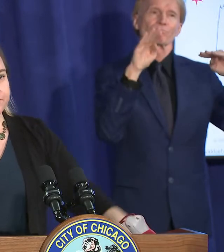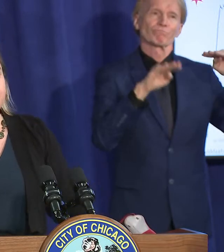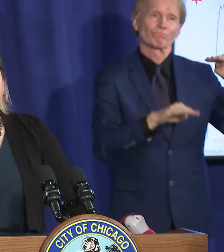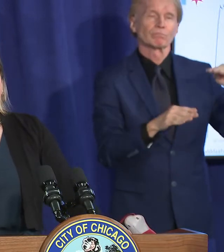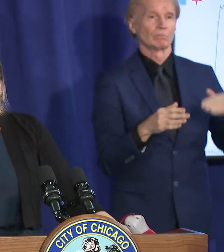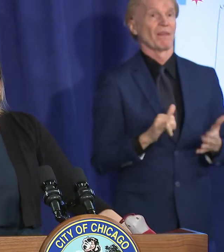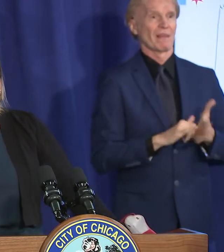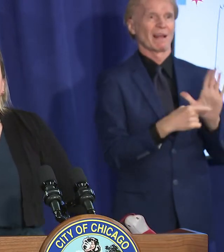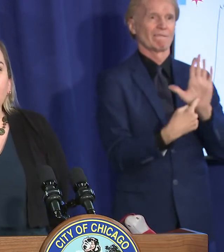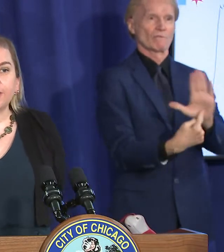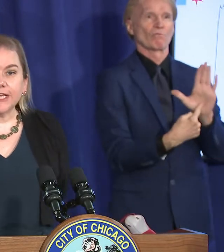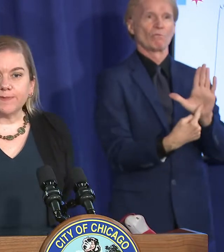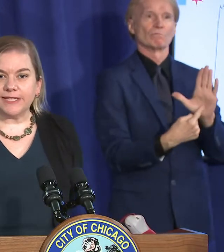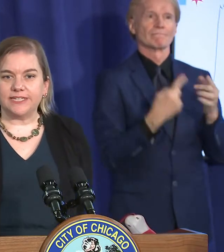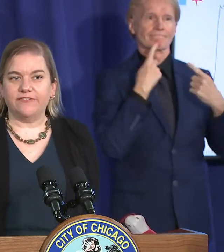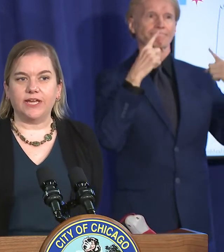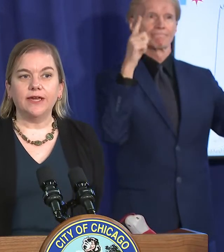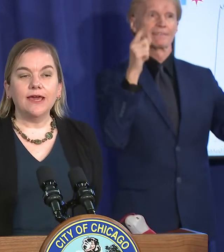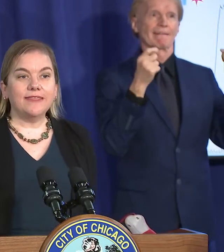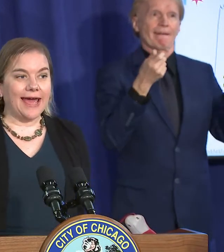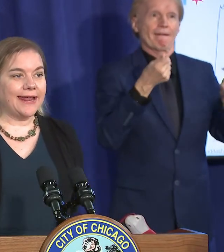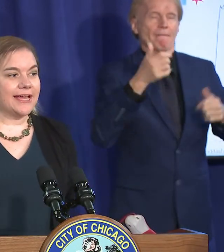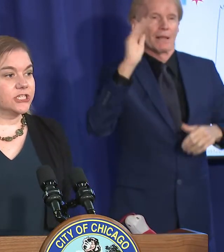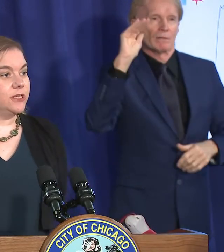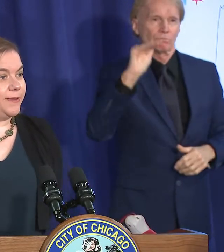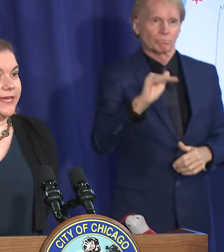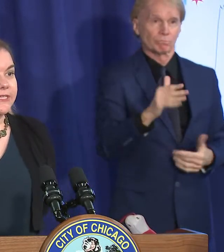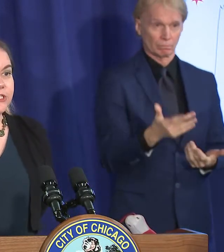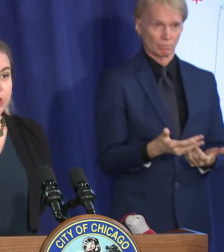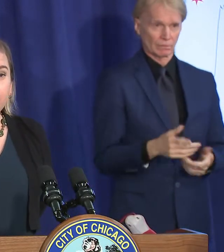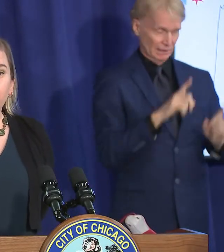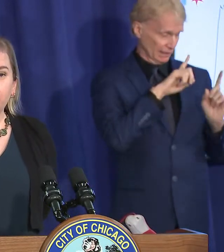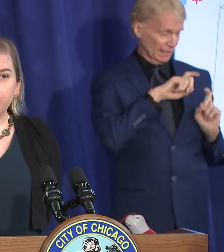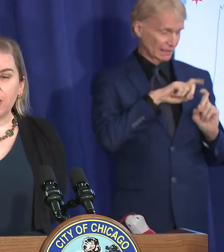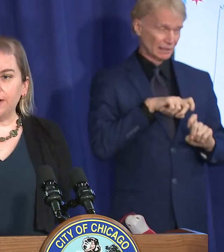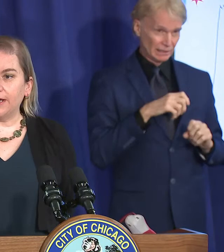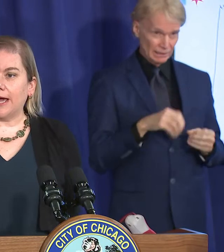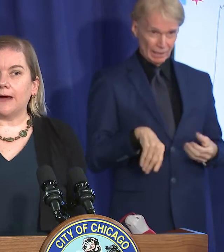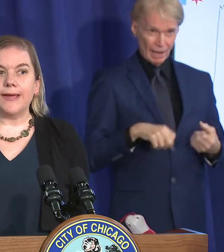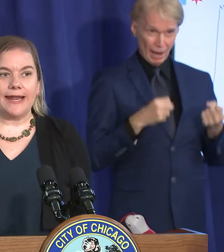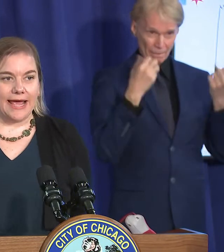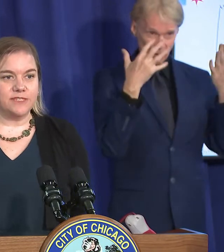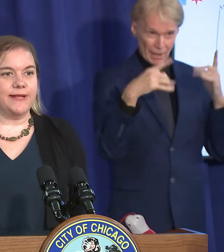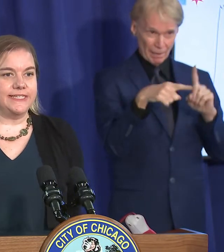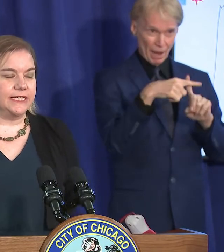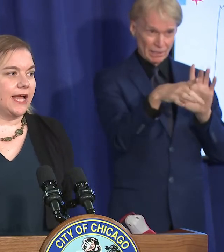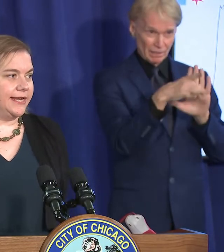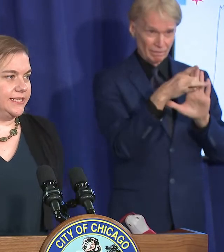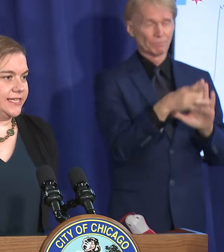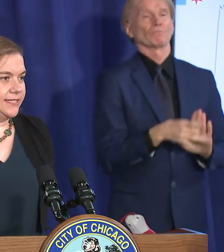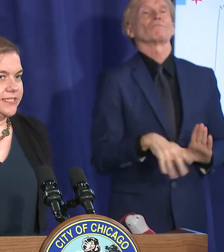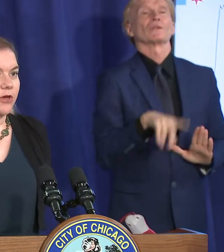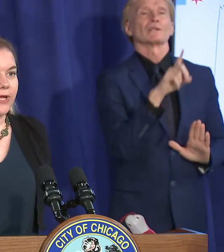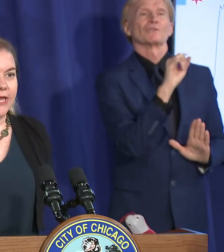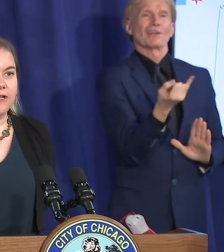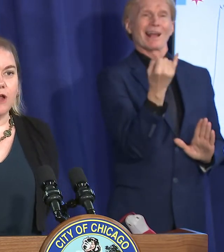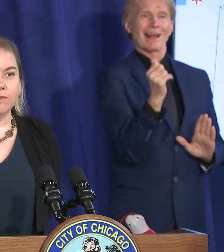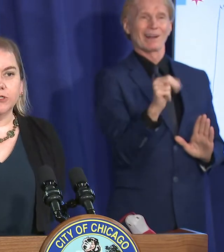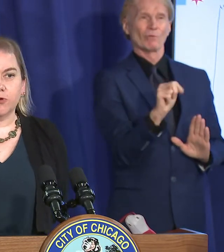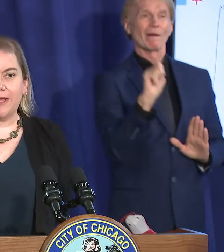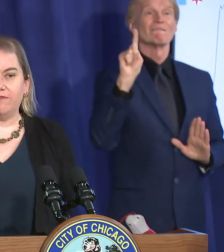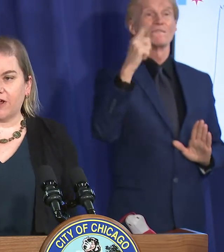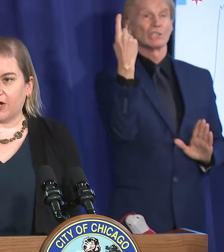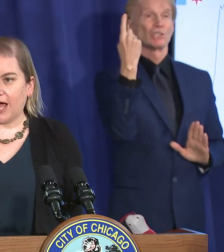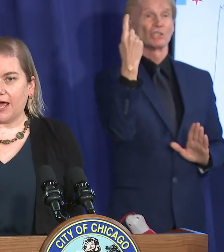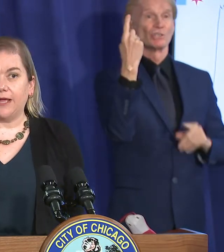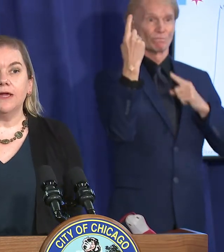progress. Next, our test positivity. That actually peaked January 1 and has been declining since, though again,